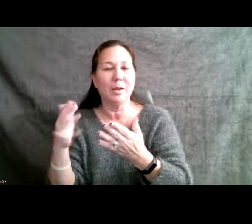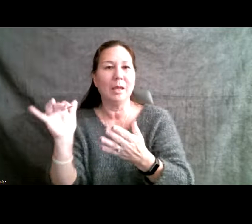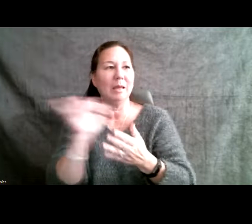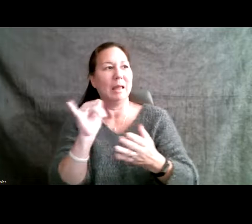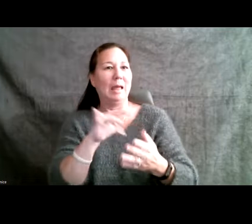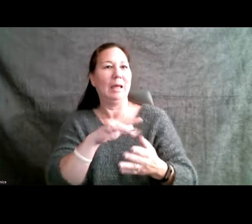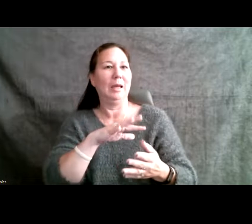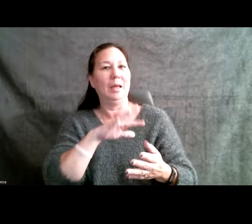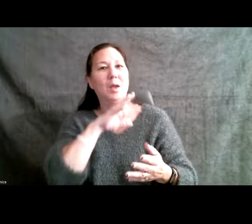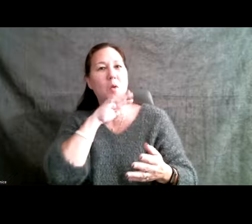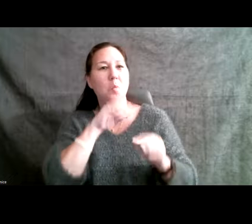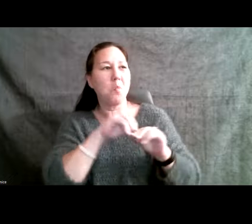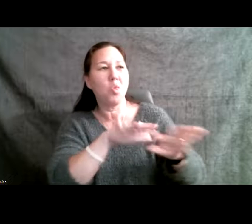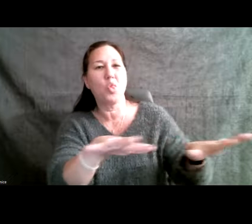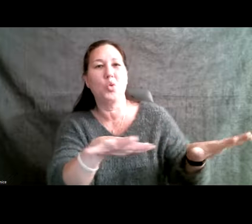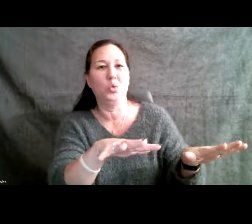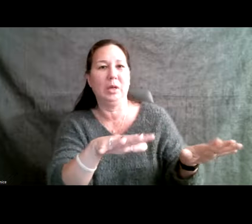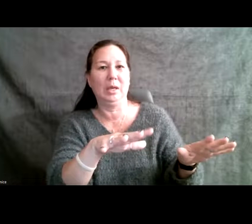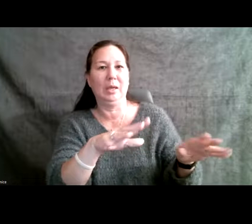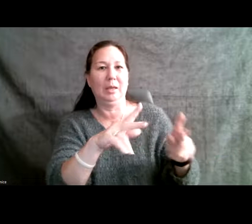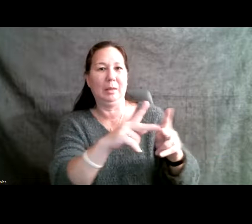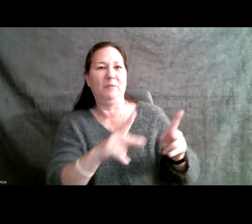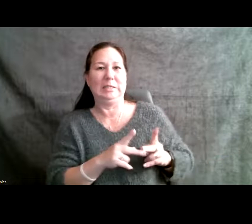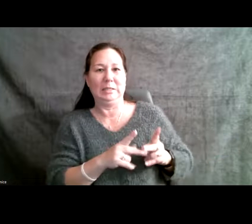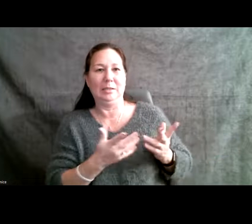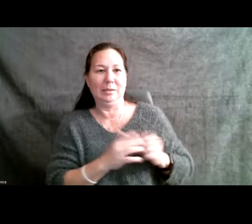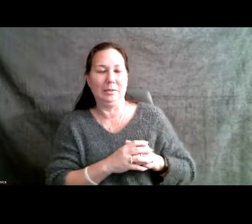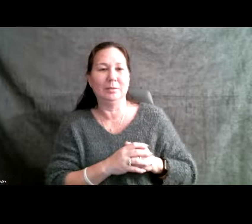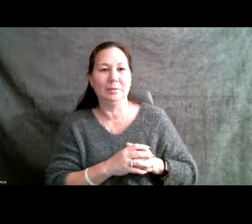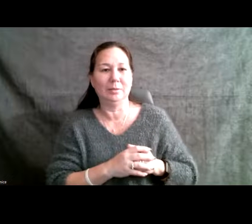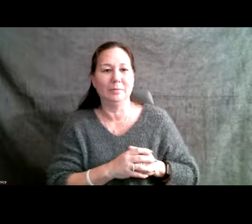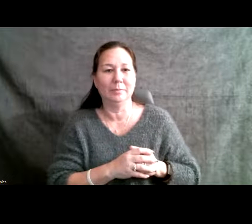facilities. So, yeah.